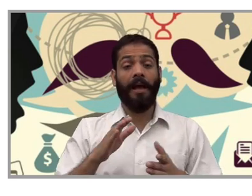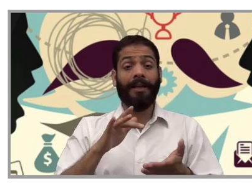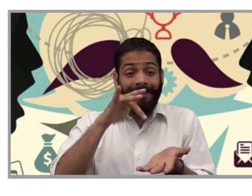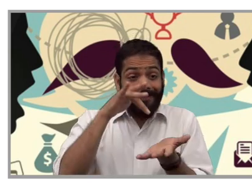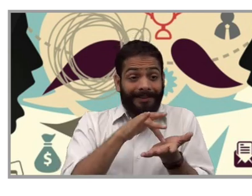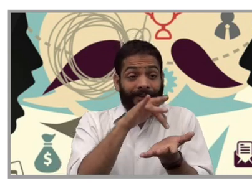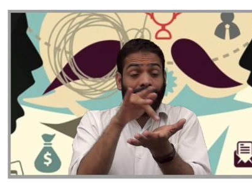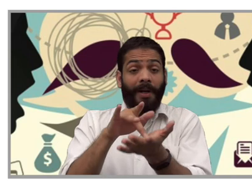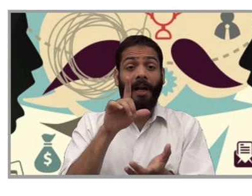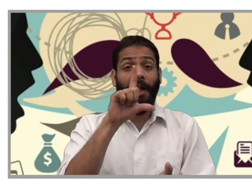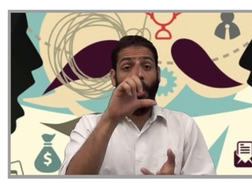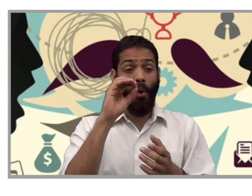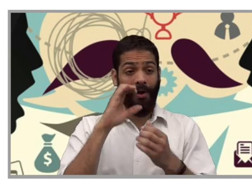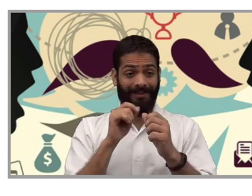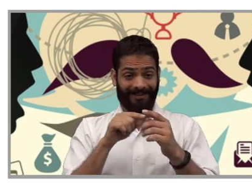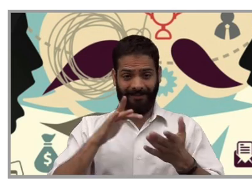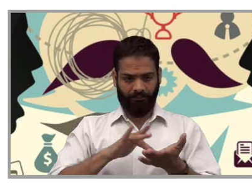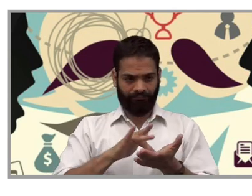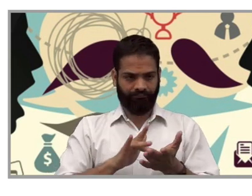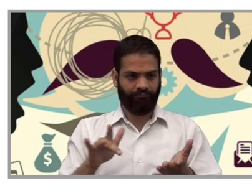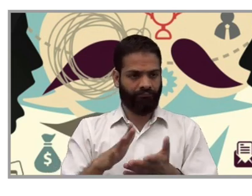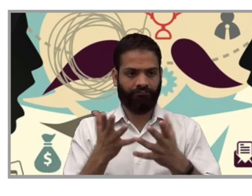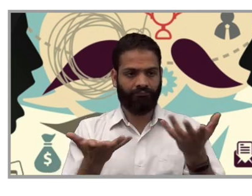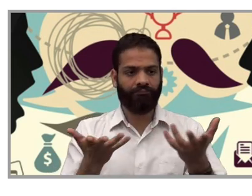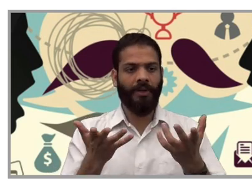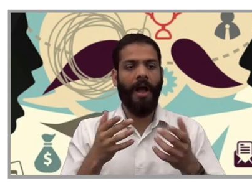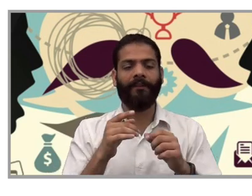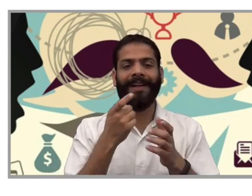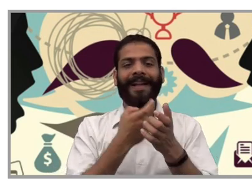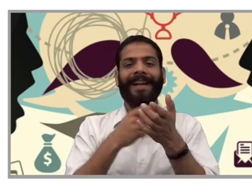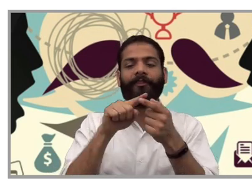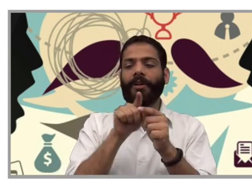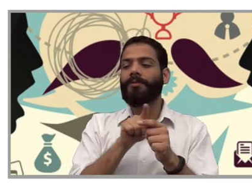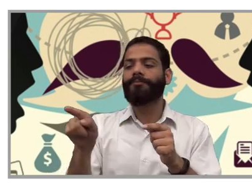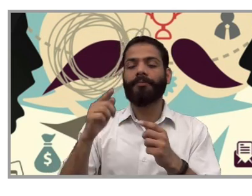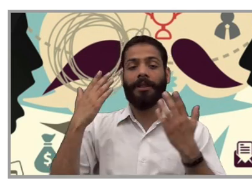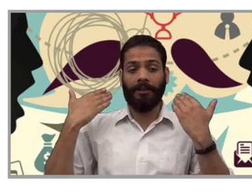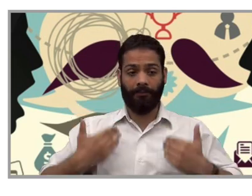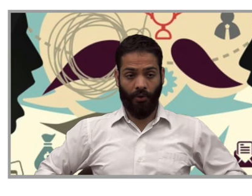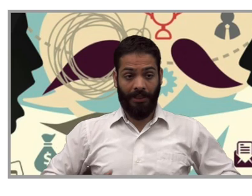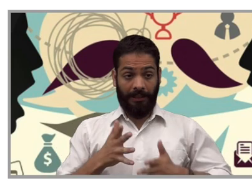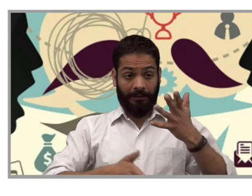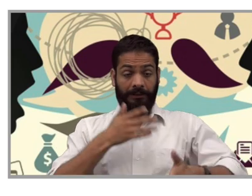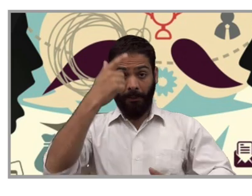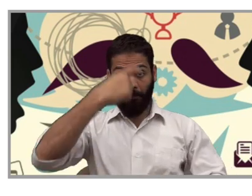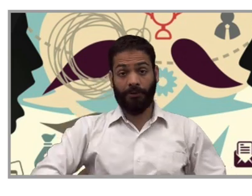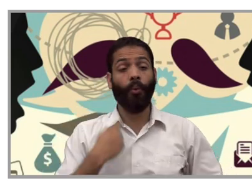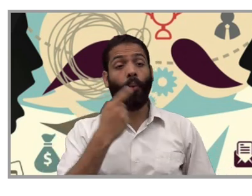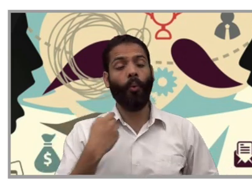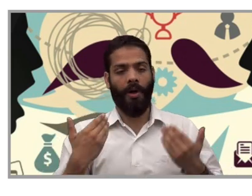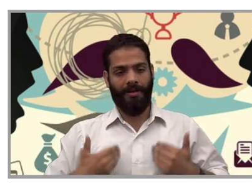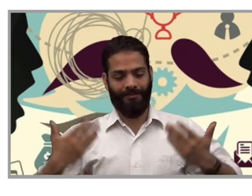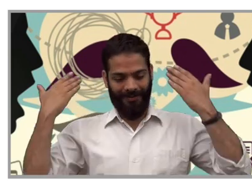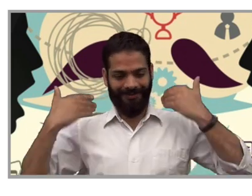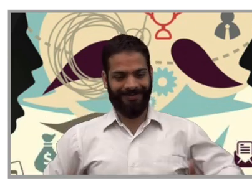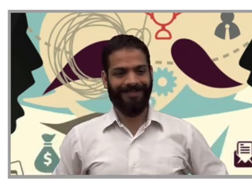The spatial location with reference to the signer's body front and back is used as a timeline to